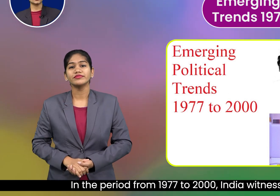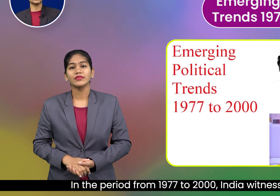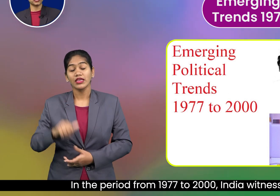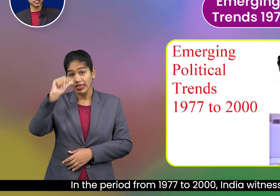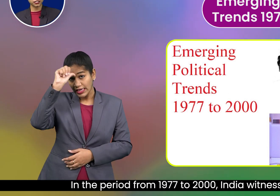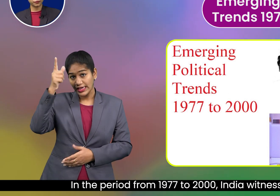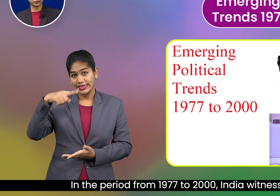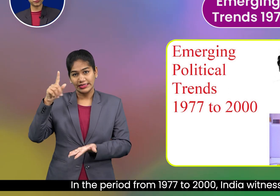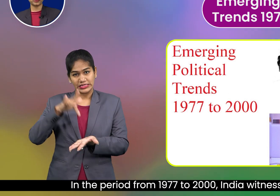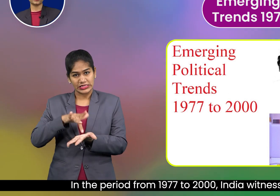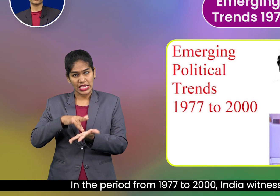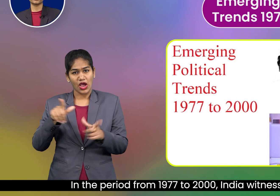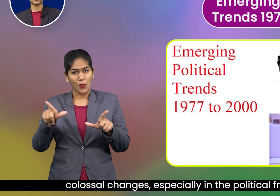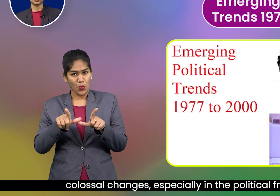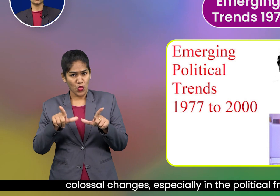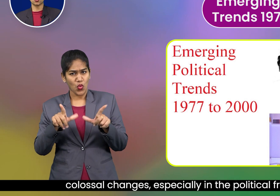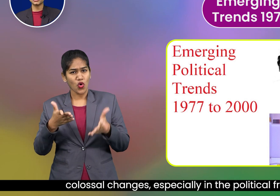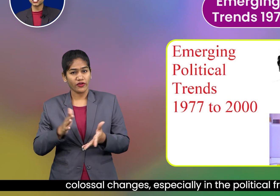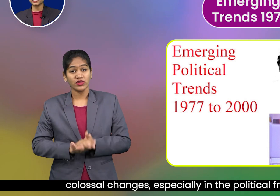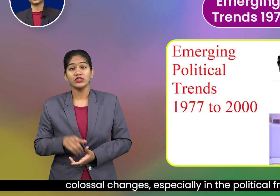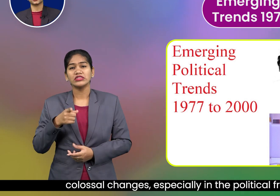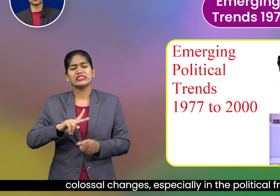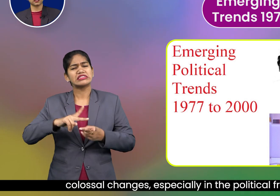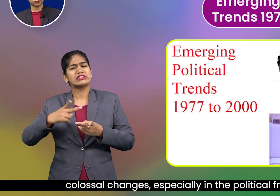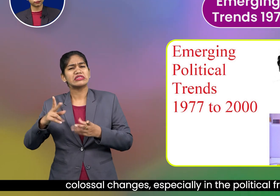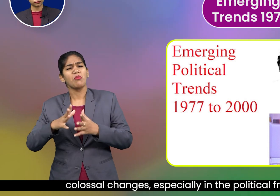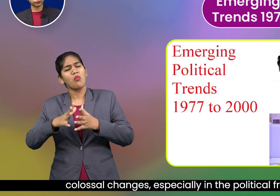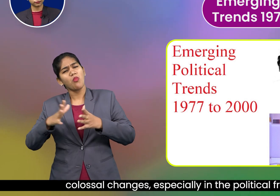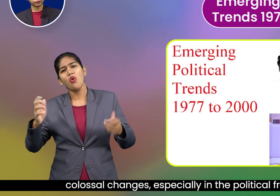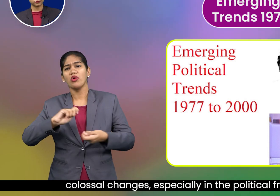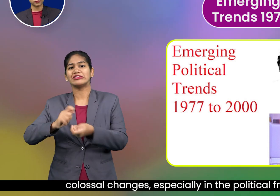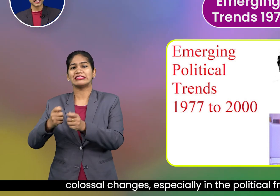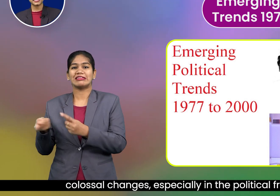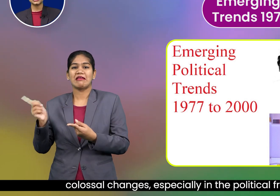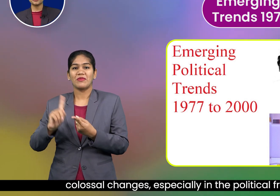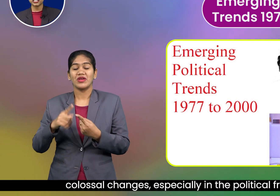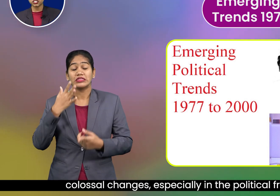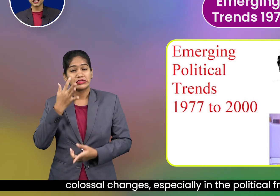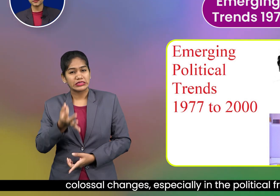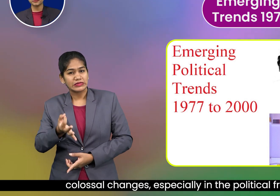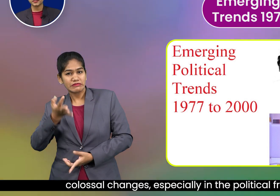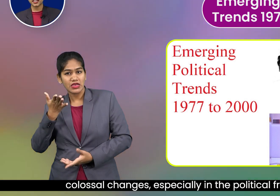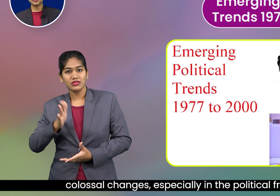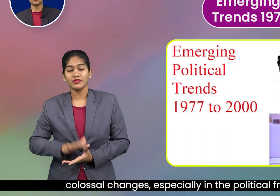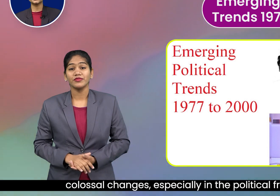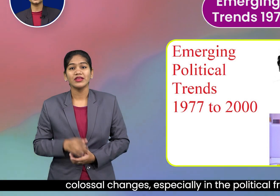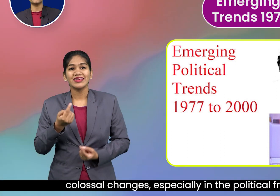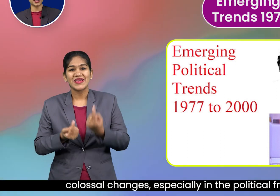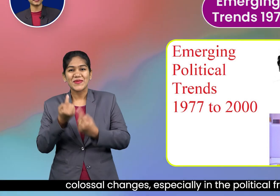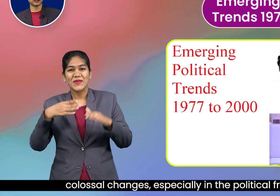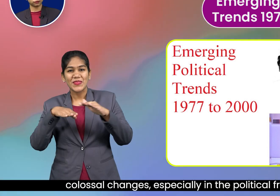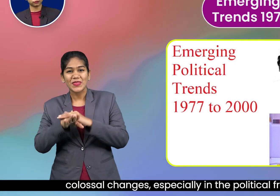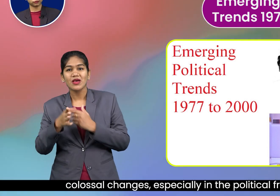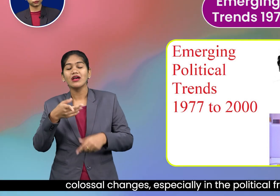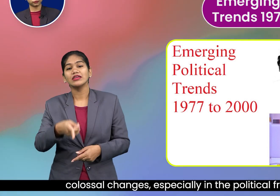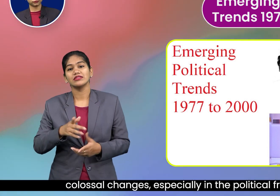India witnessed colossal changes. especially in the political